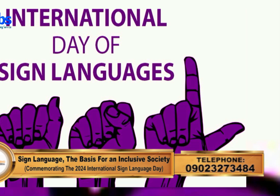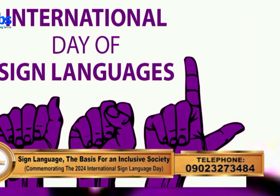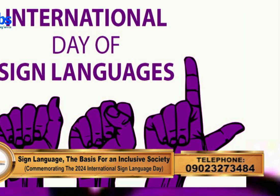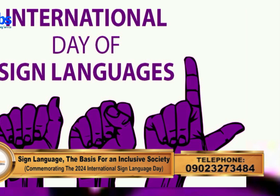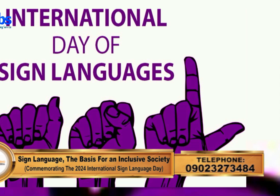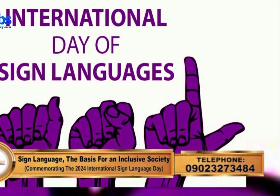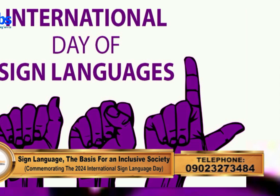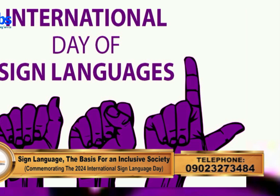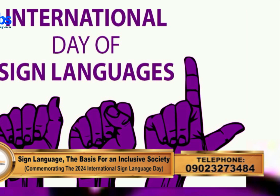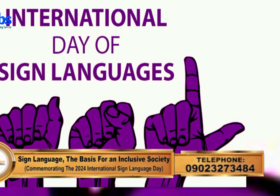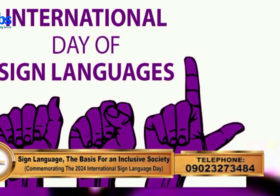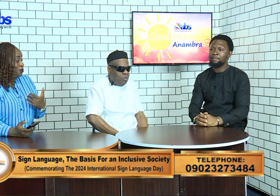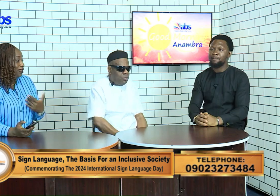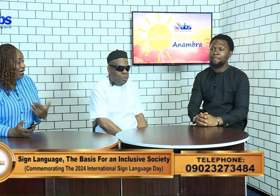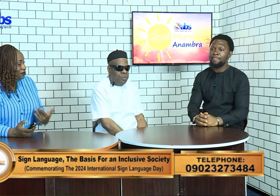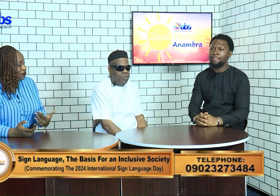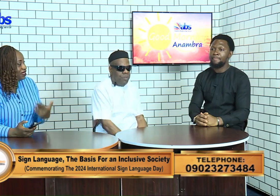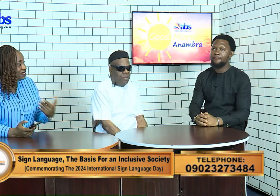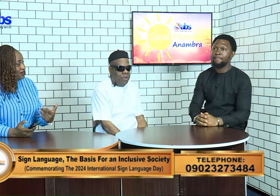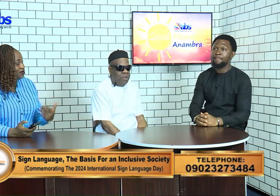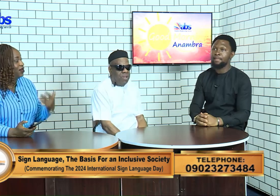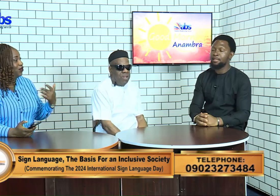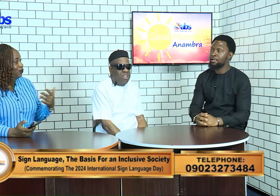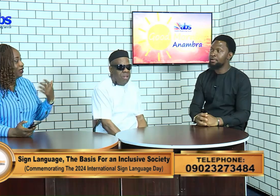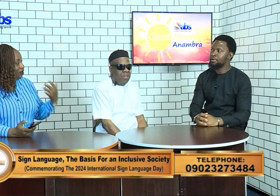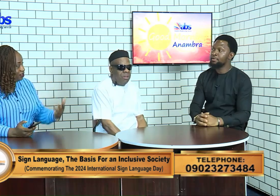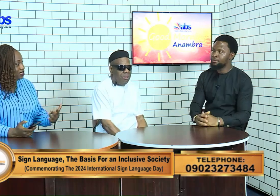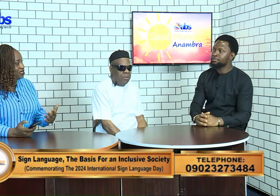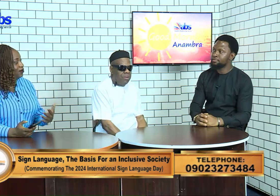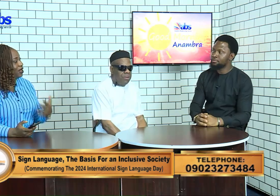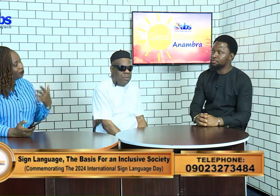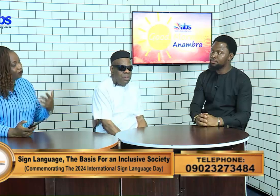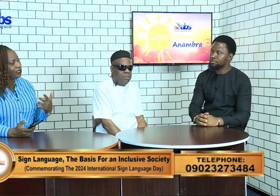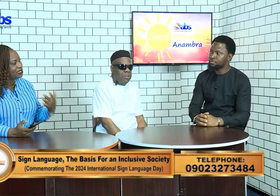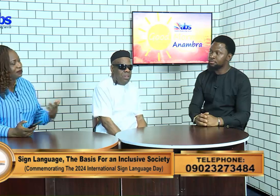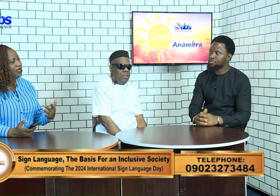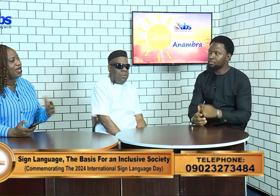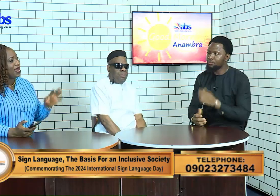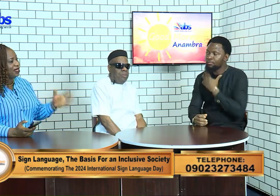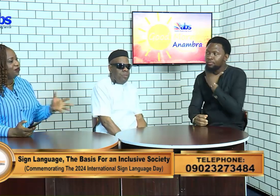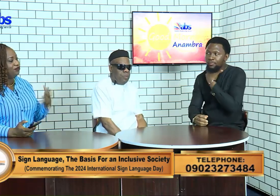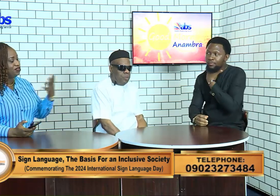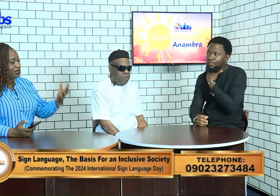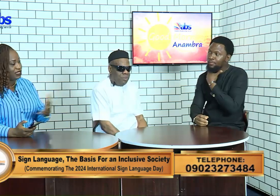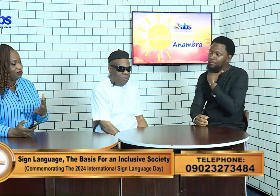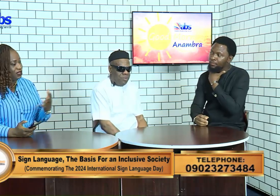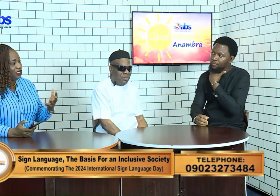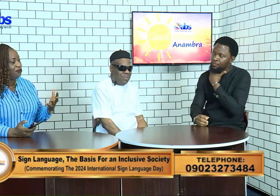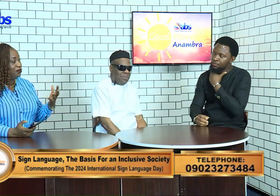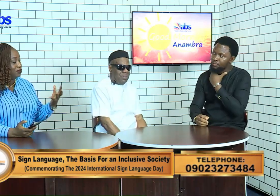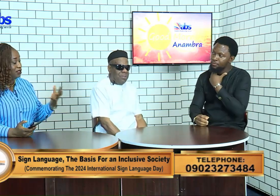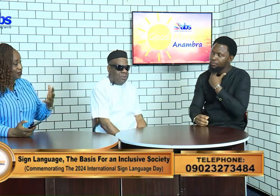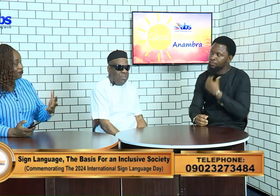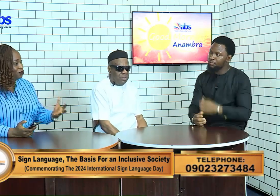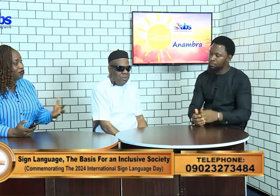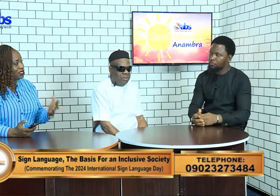case. But then I'm talking about an adult, somebody like me. If I decide to, learn this now, how long will it take me? And then you've interacted with the